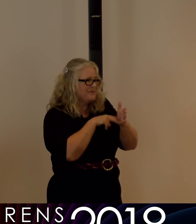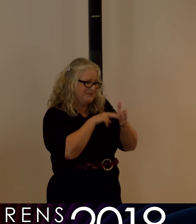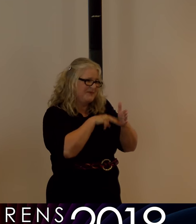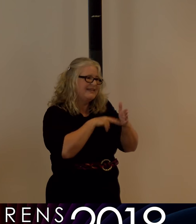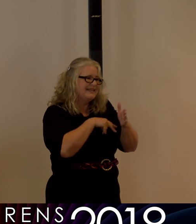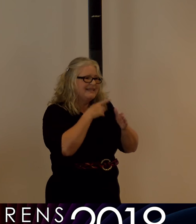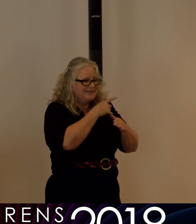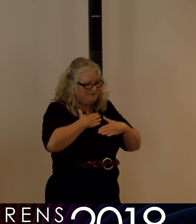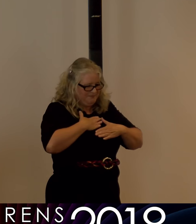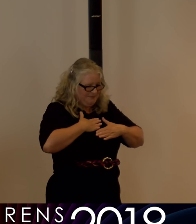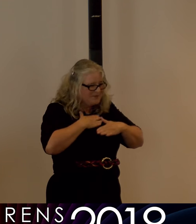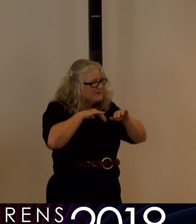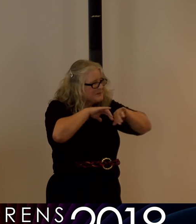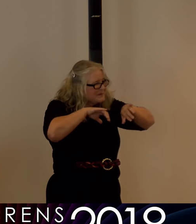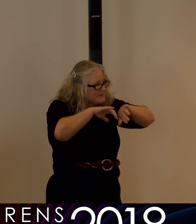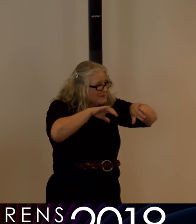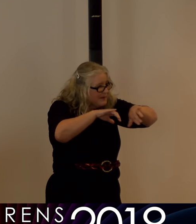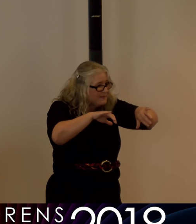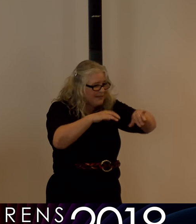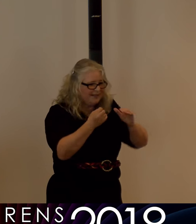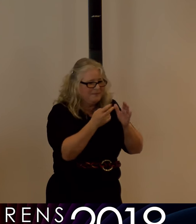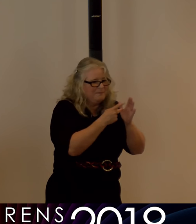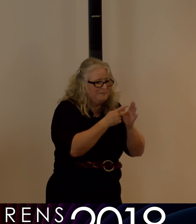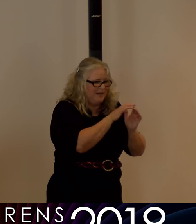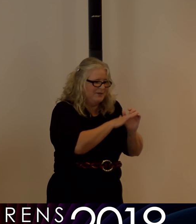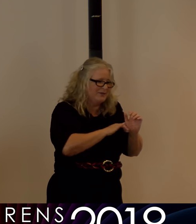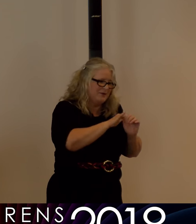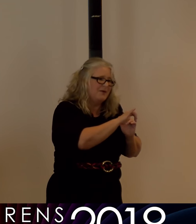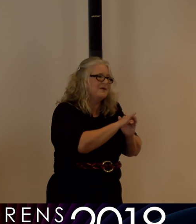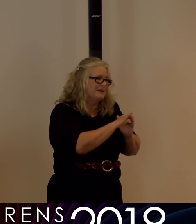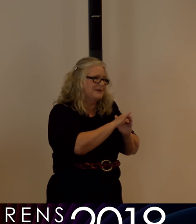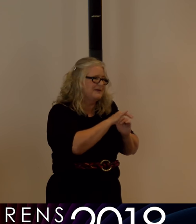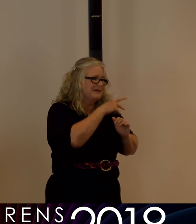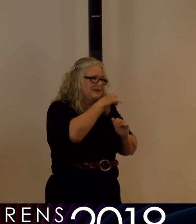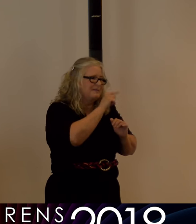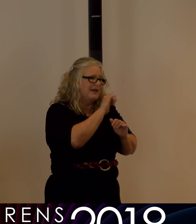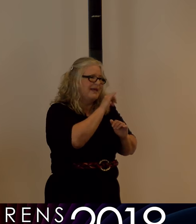He enjoyed swimming on the patio in our backyard.